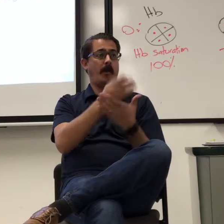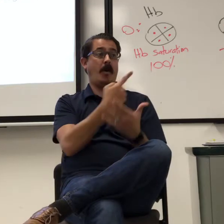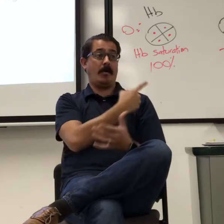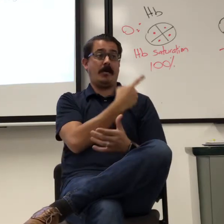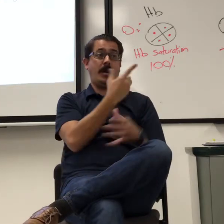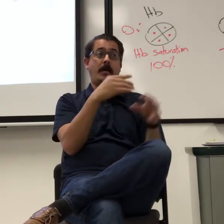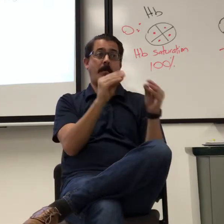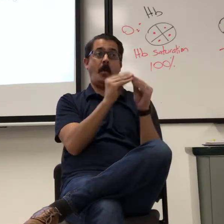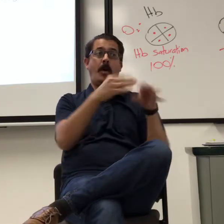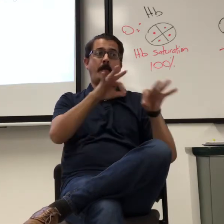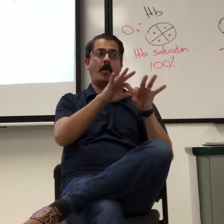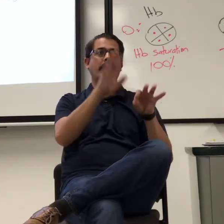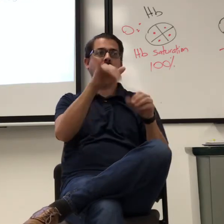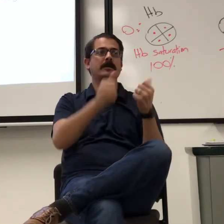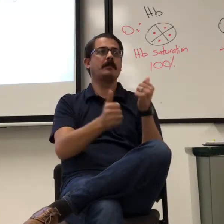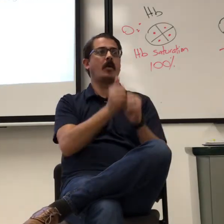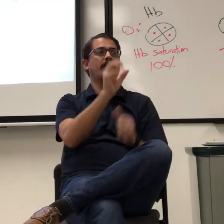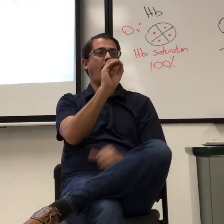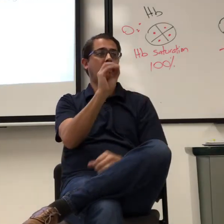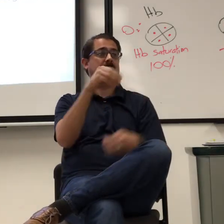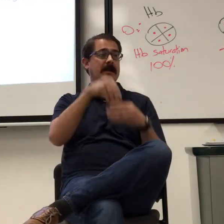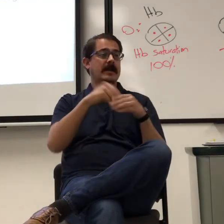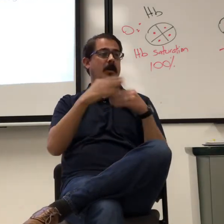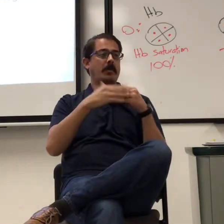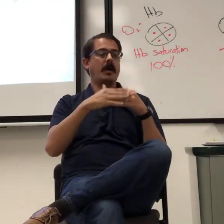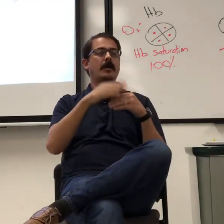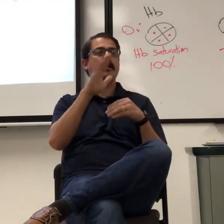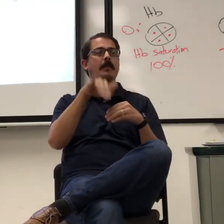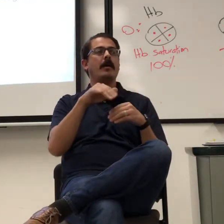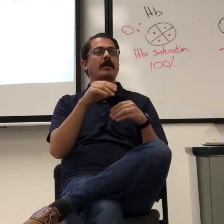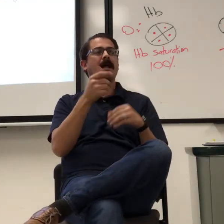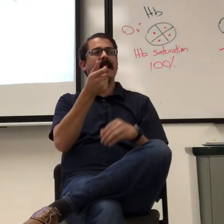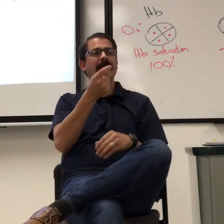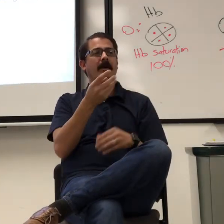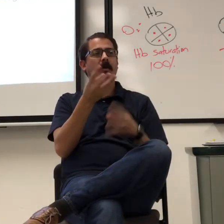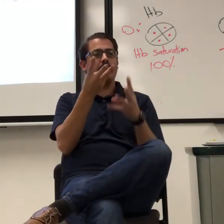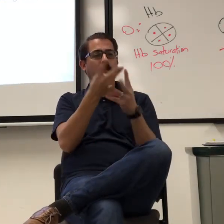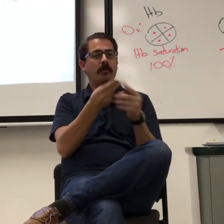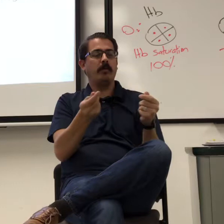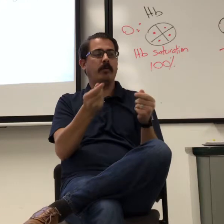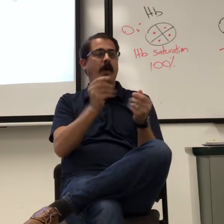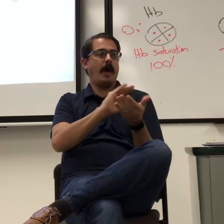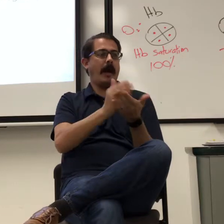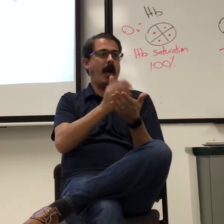important because that's most of the oxygen in our blood. But that little small dissolved amount,